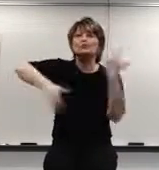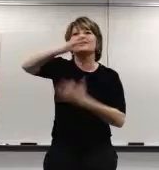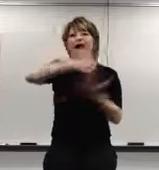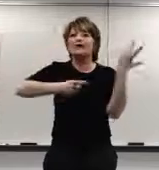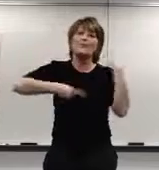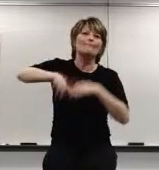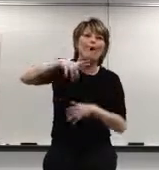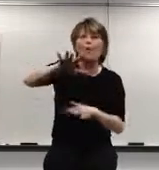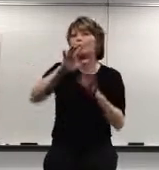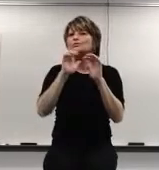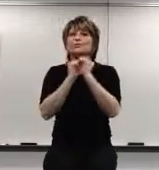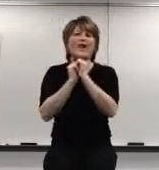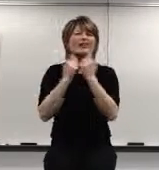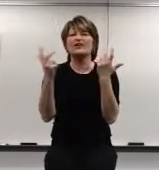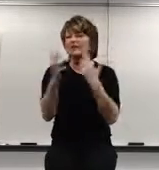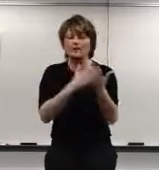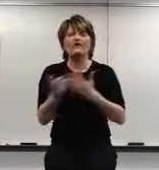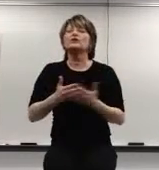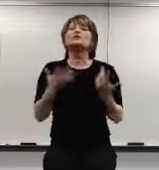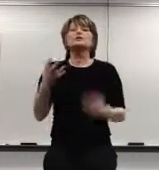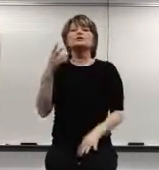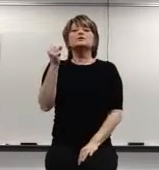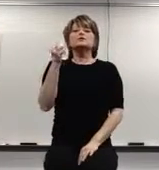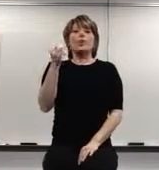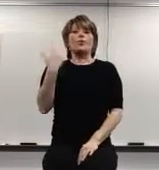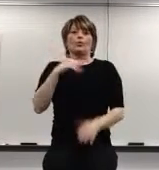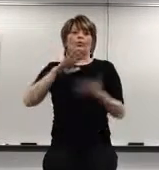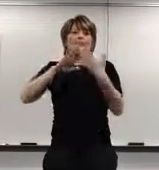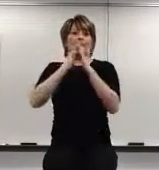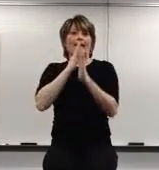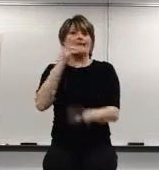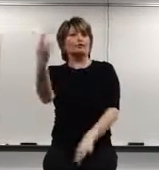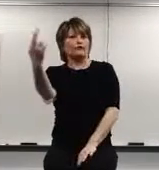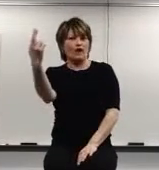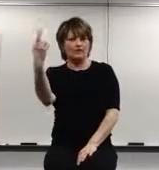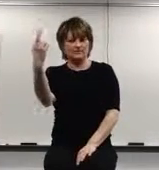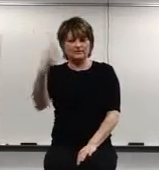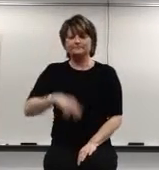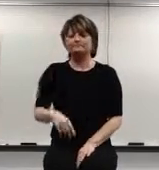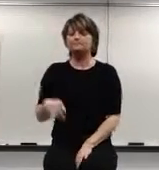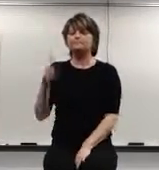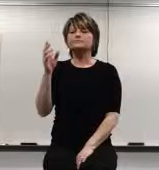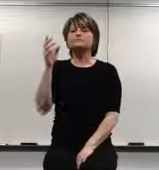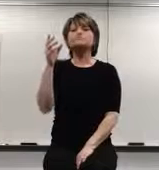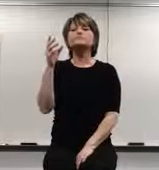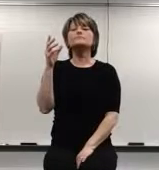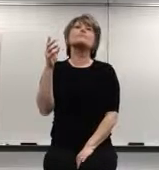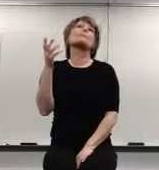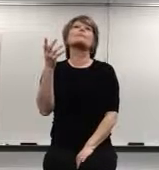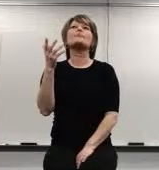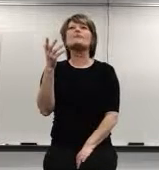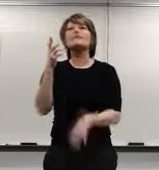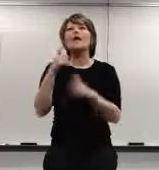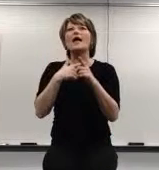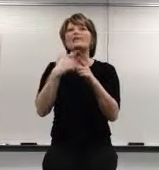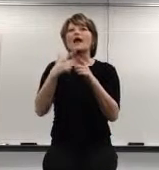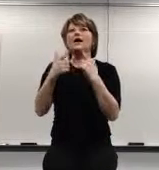bar, whatever, just hang out and socialize, go bowling, things like that. So Dave and I became good